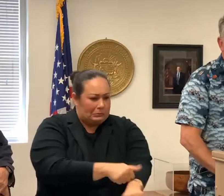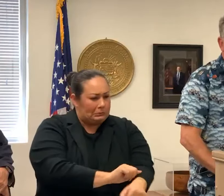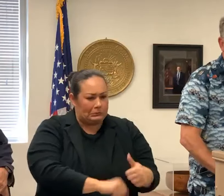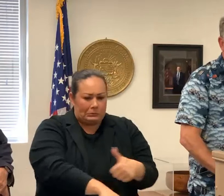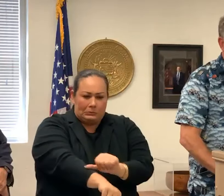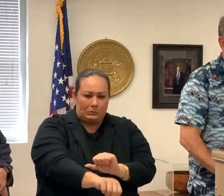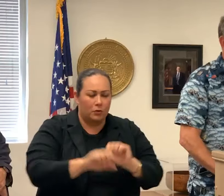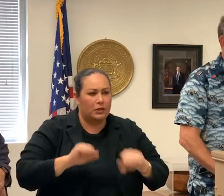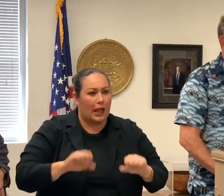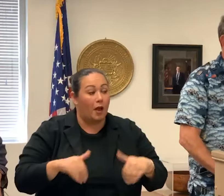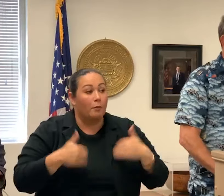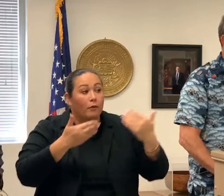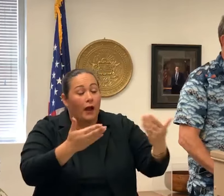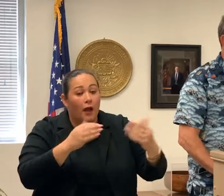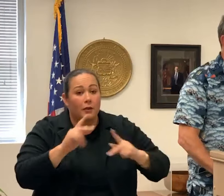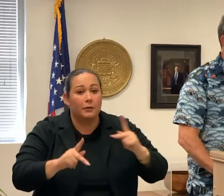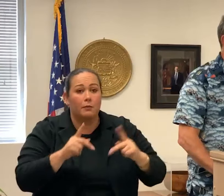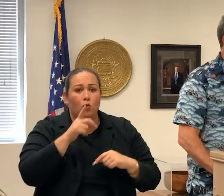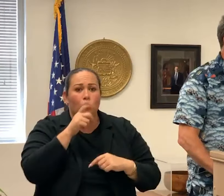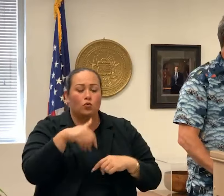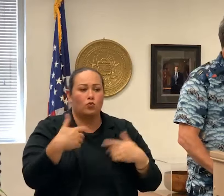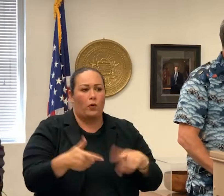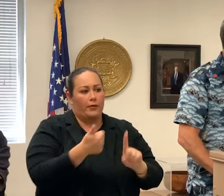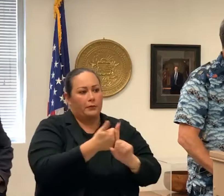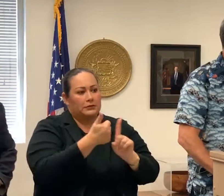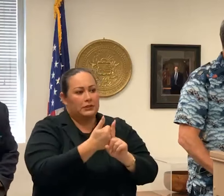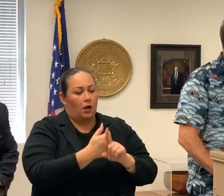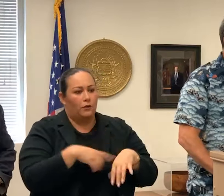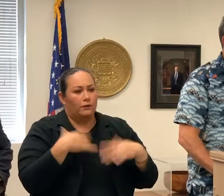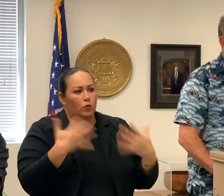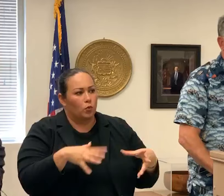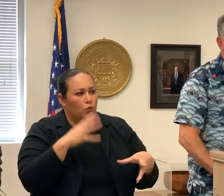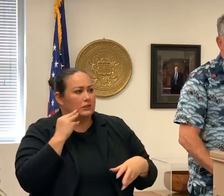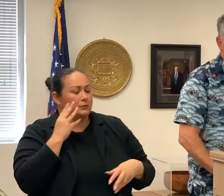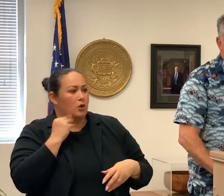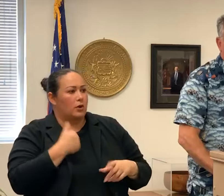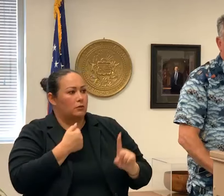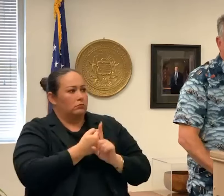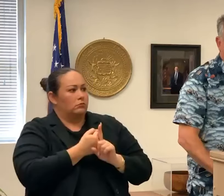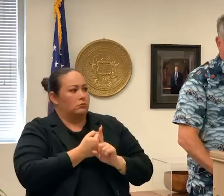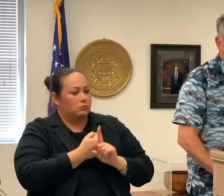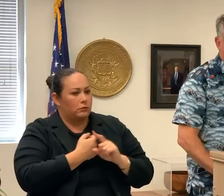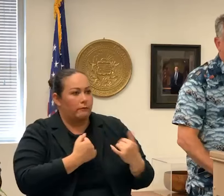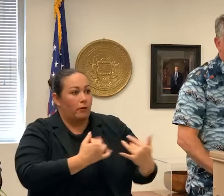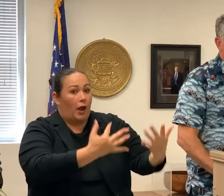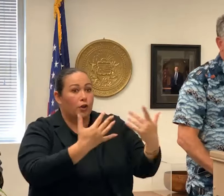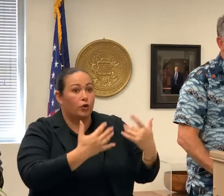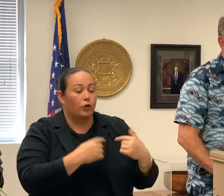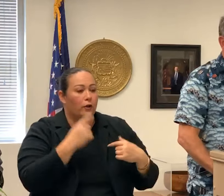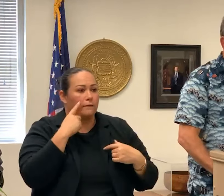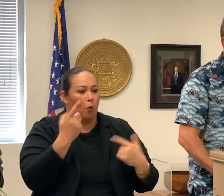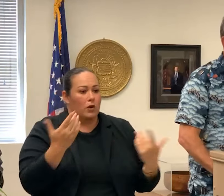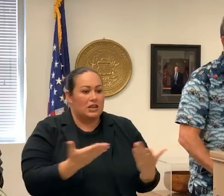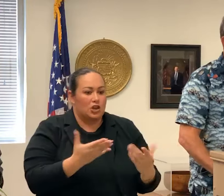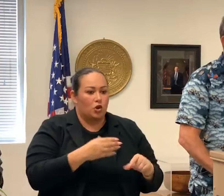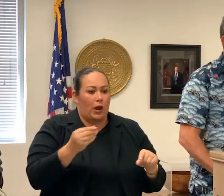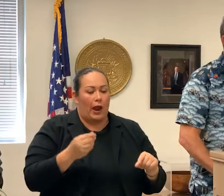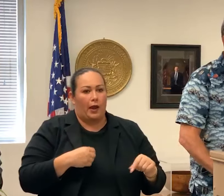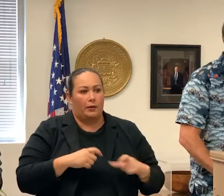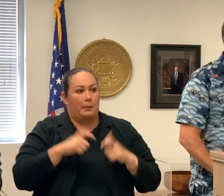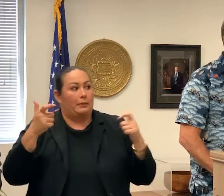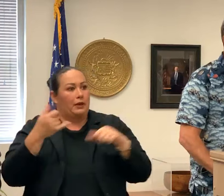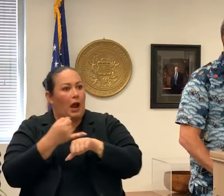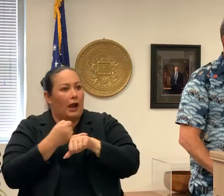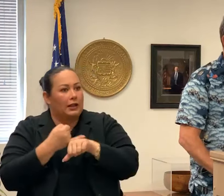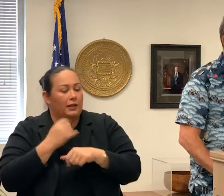provide people impacted by the wildfires, both on Maui as well as Hawaii Island, the critical support